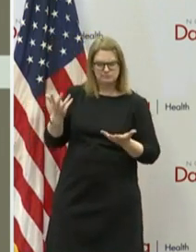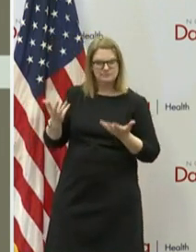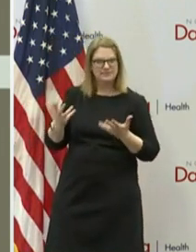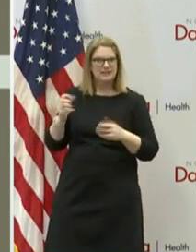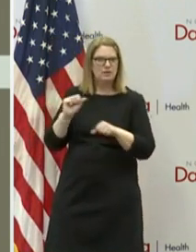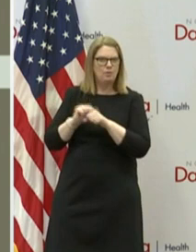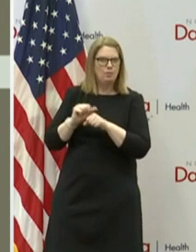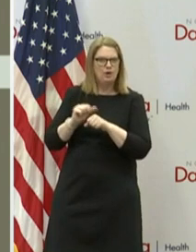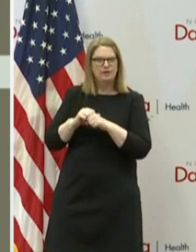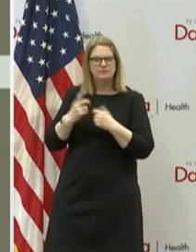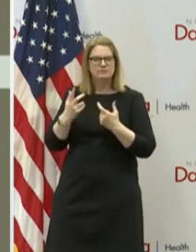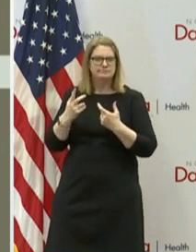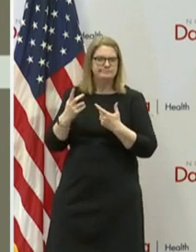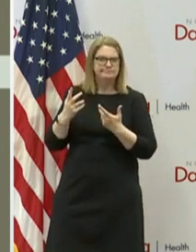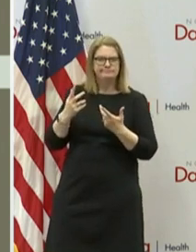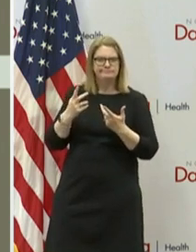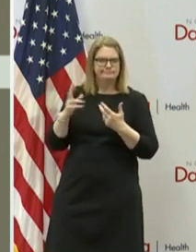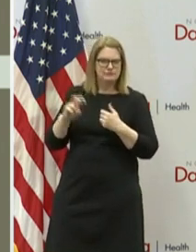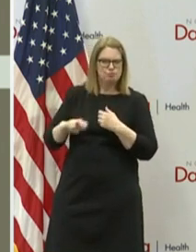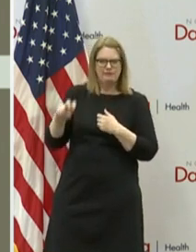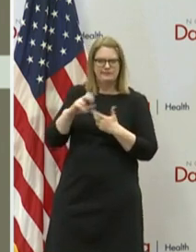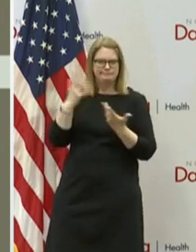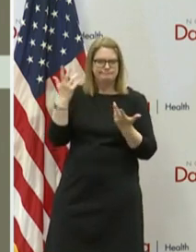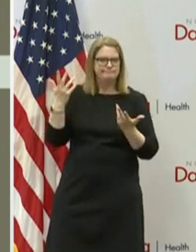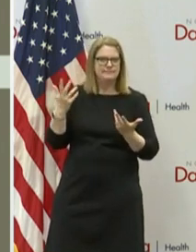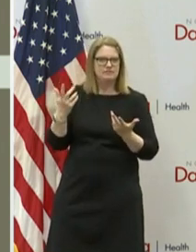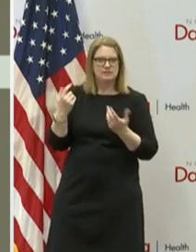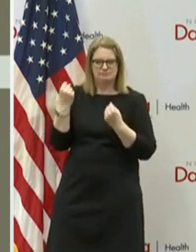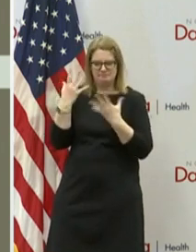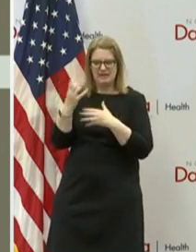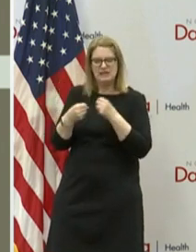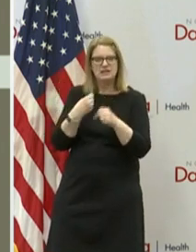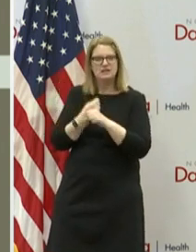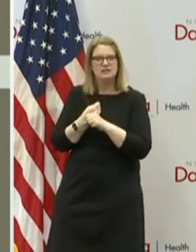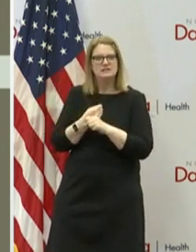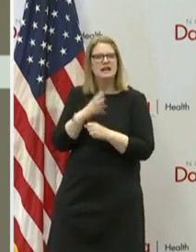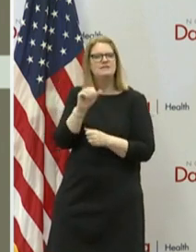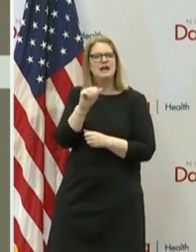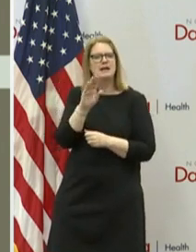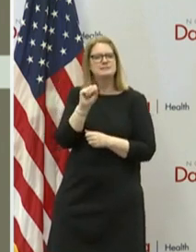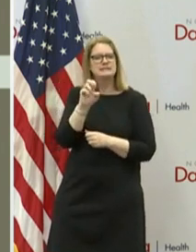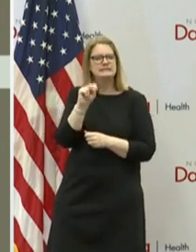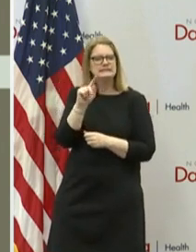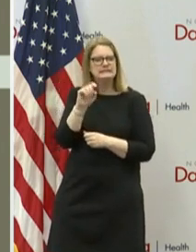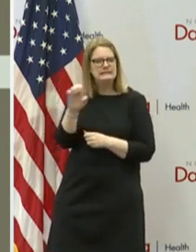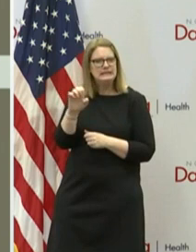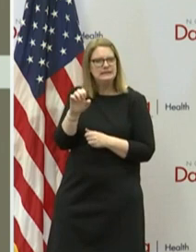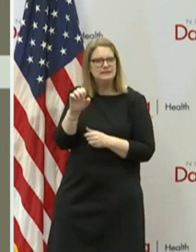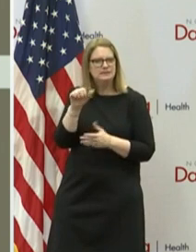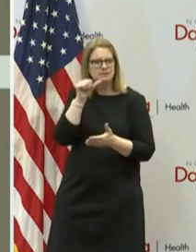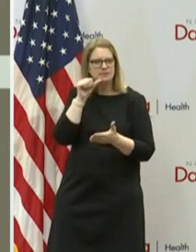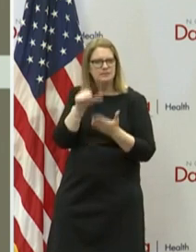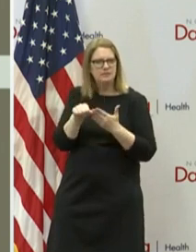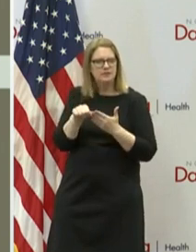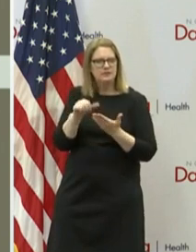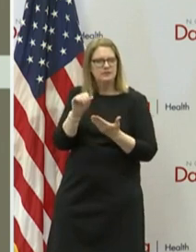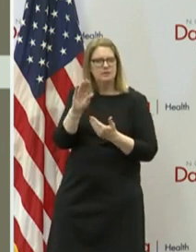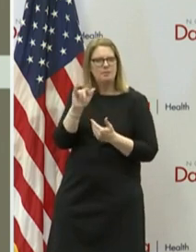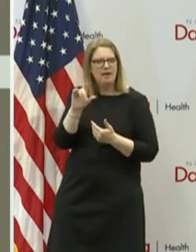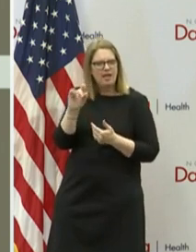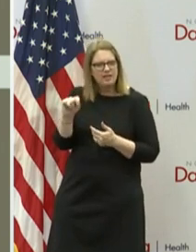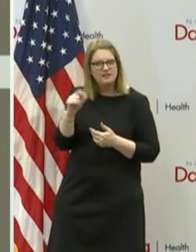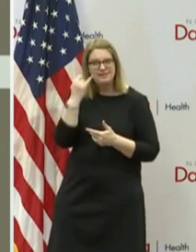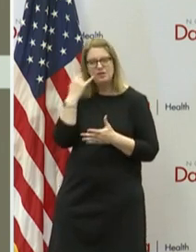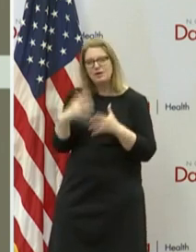travel, may have always gone for years voting by absentee ballot if they knew that they're going to be out of state or out of